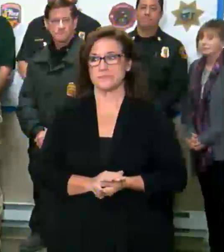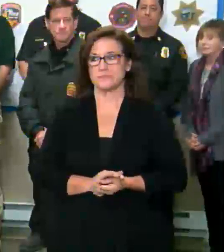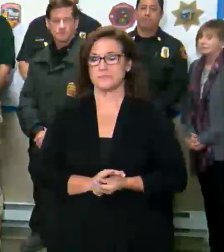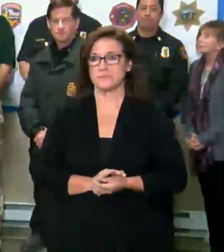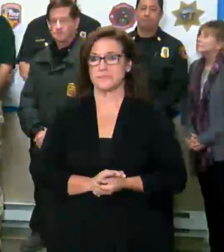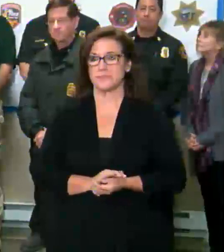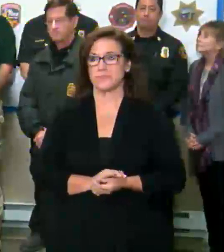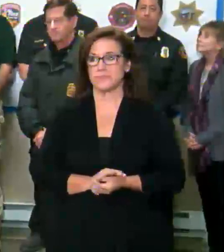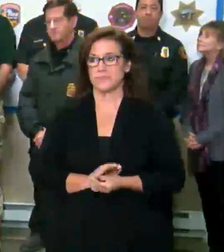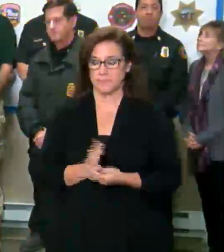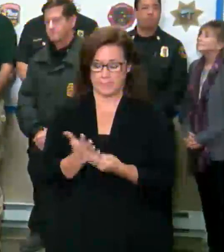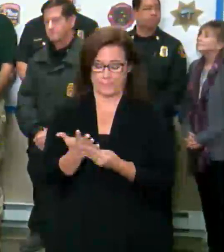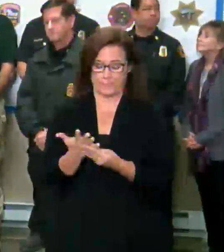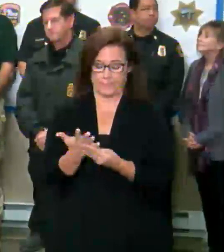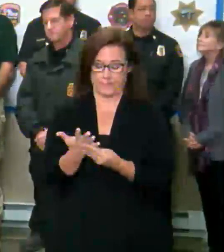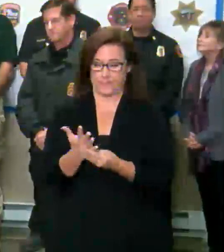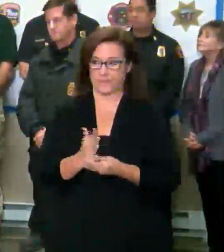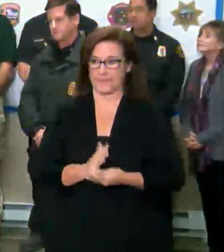10 seconds.